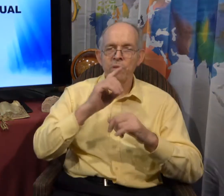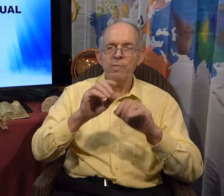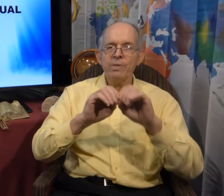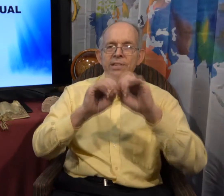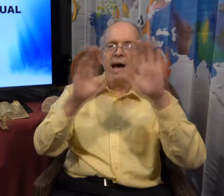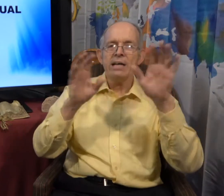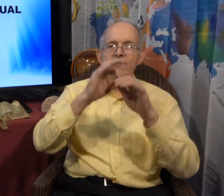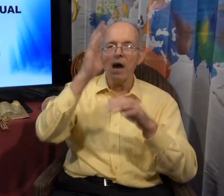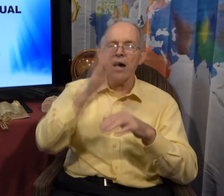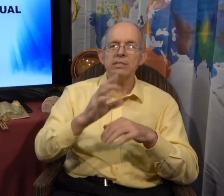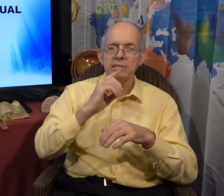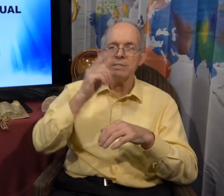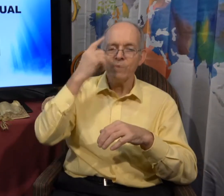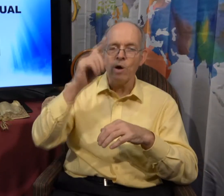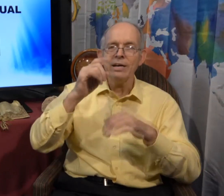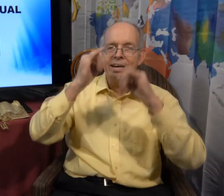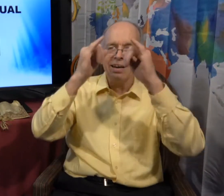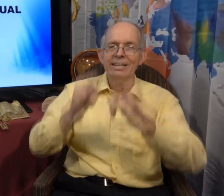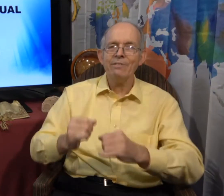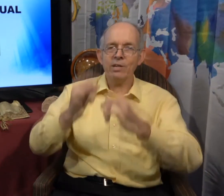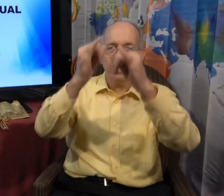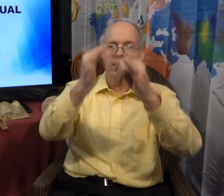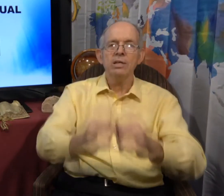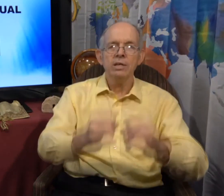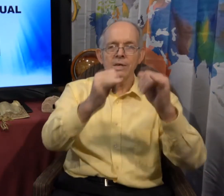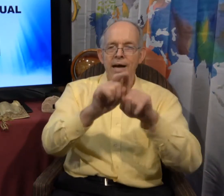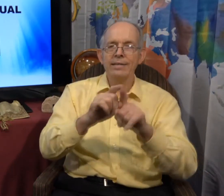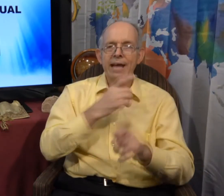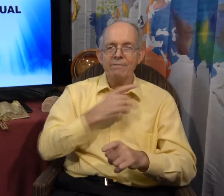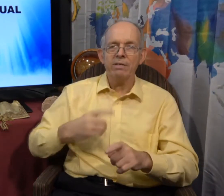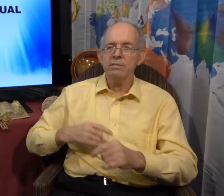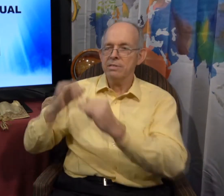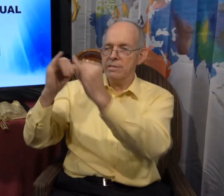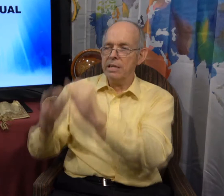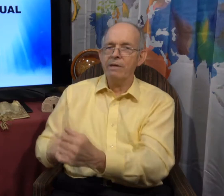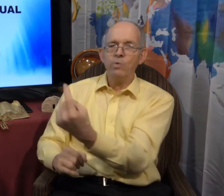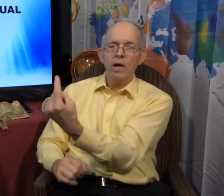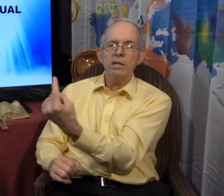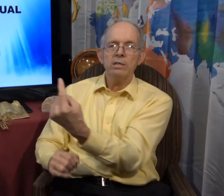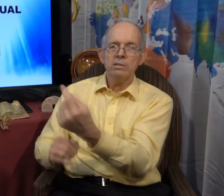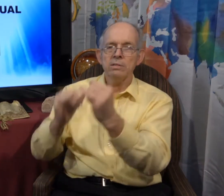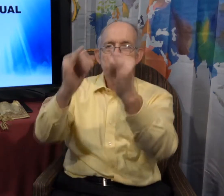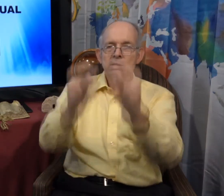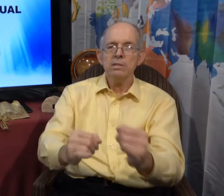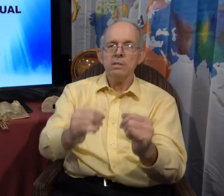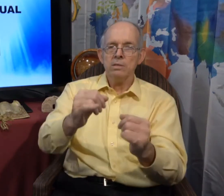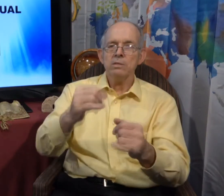The night of God is for individual, like David, individual. For